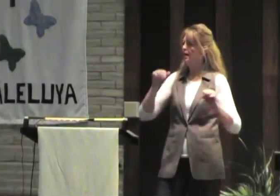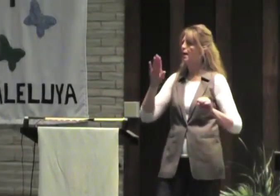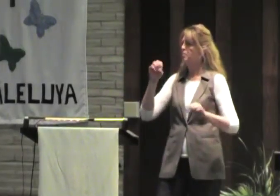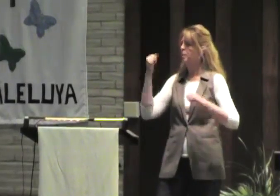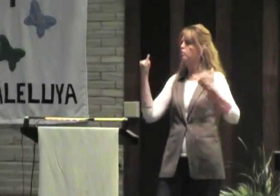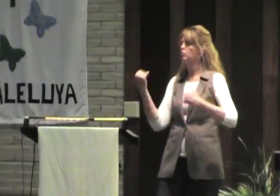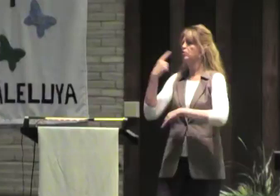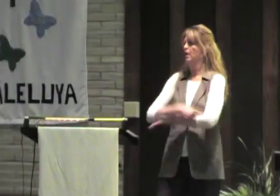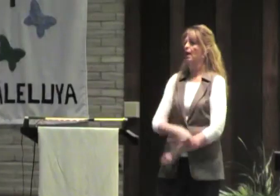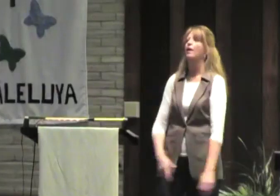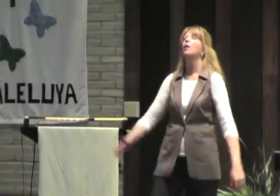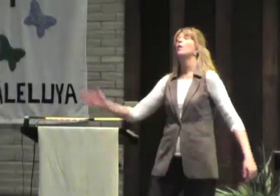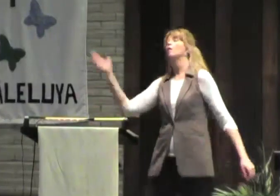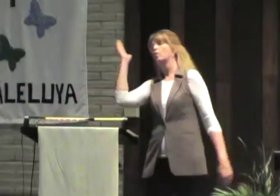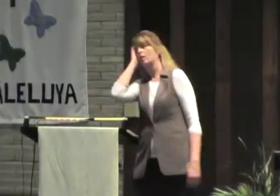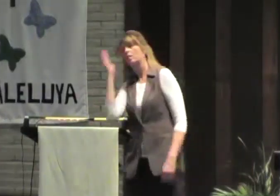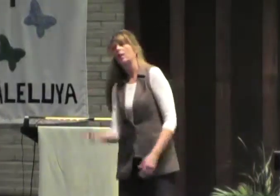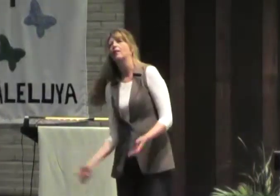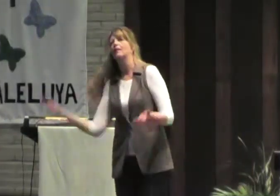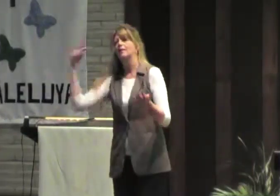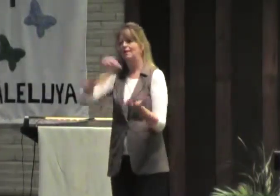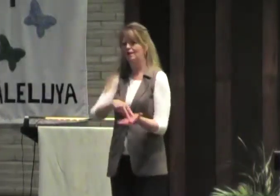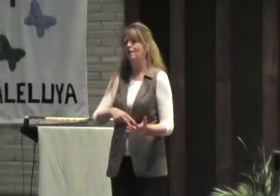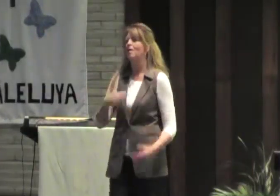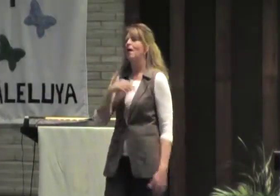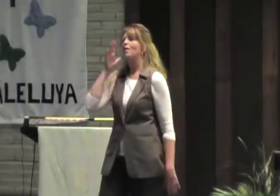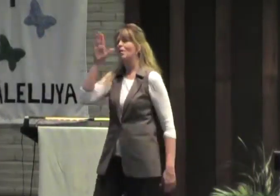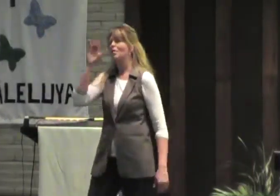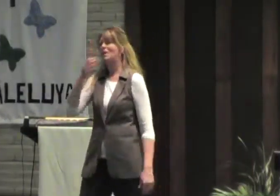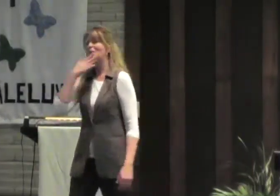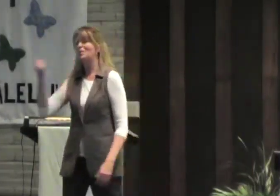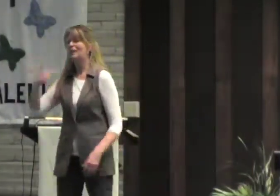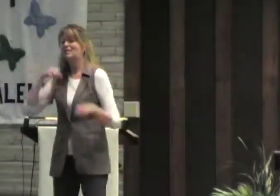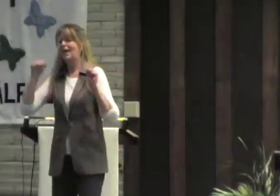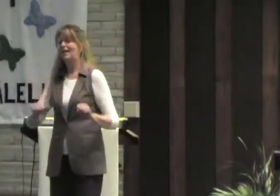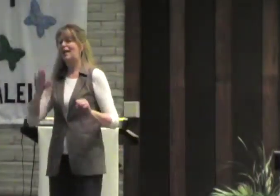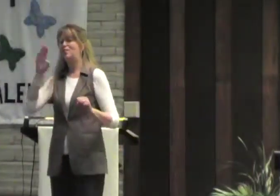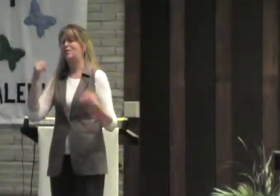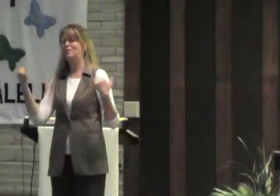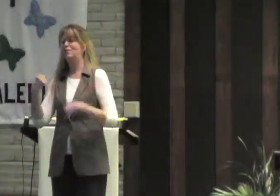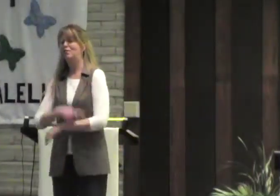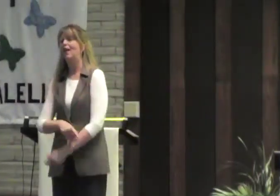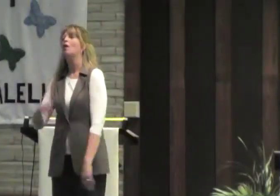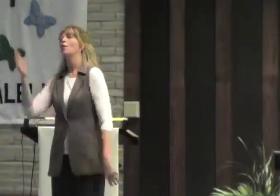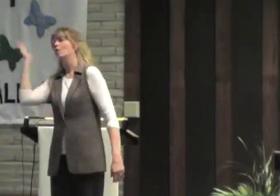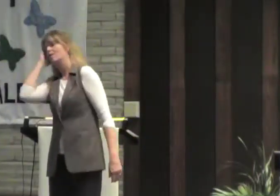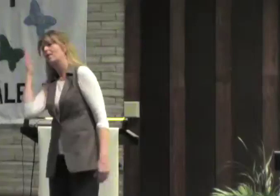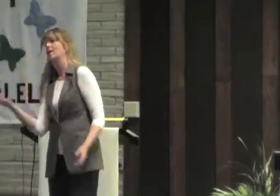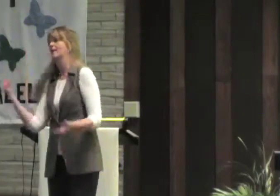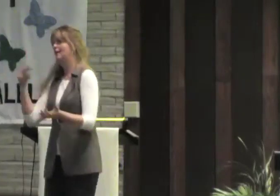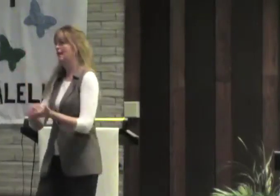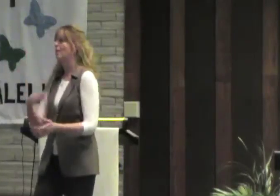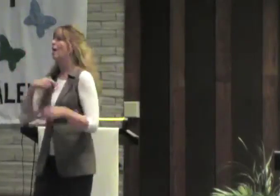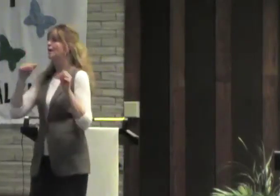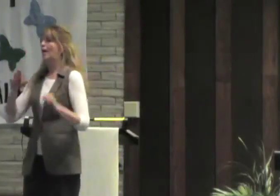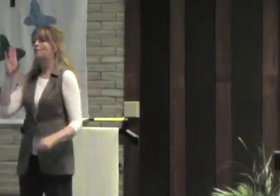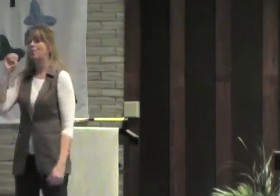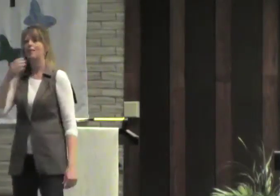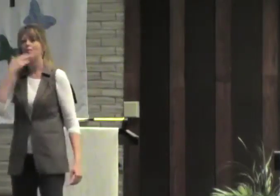be the best I can be today. Go to bed, get up, and say, I'm going to be the best I can be today. Go to bed, get up, and say,